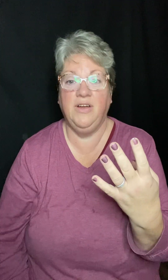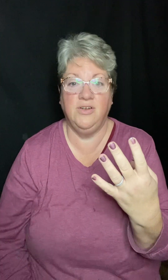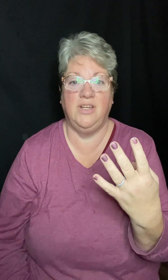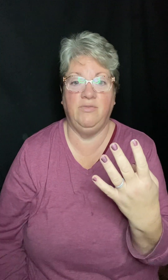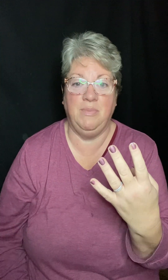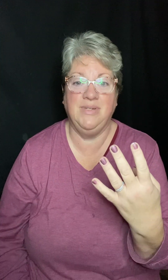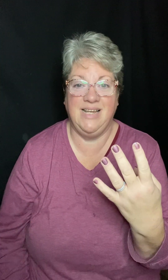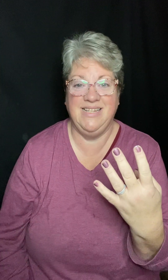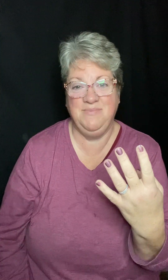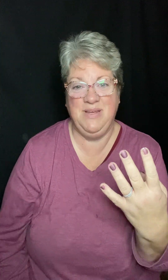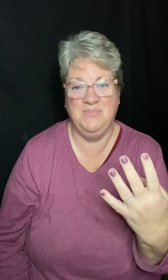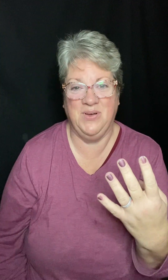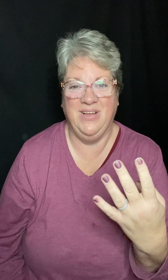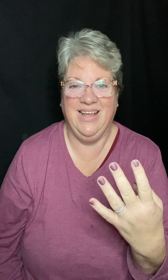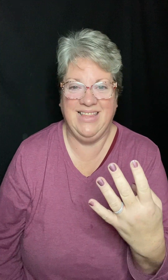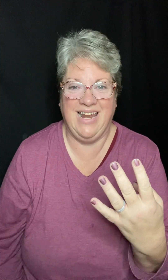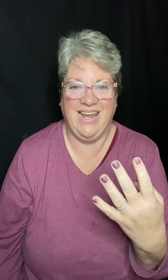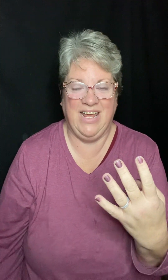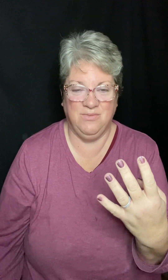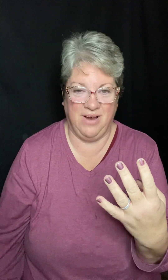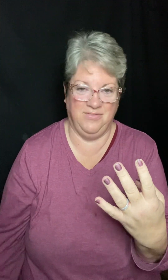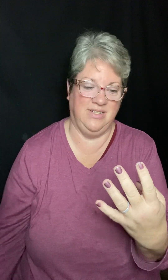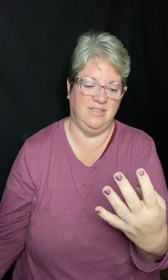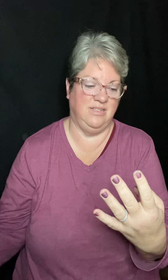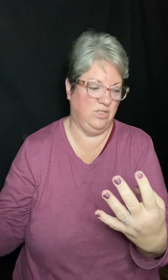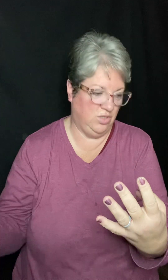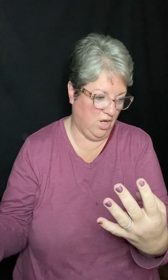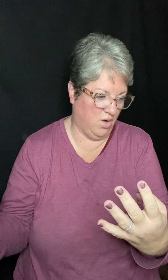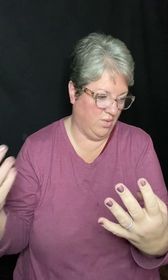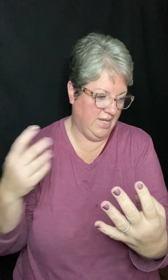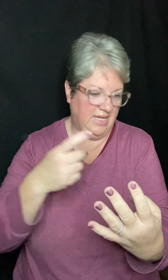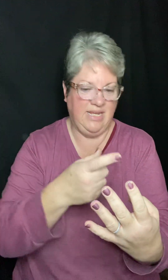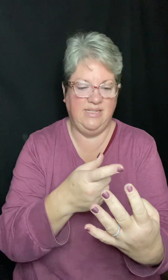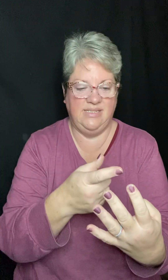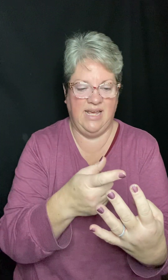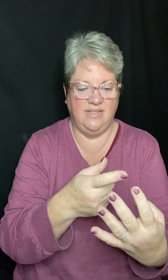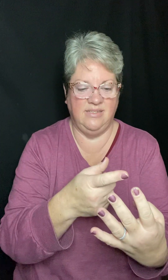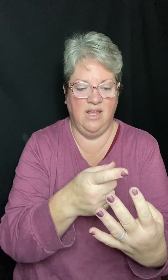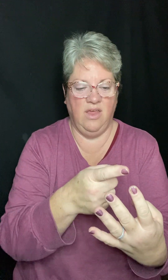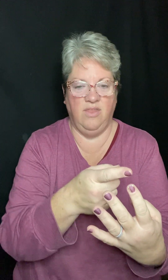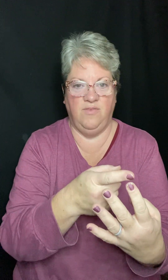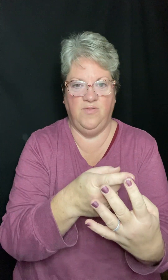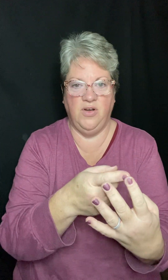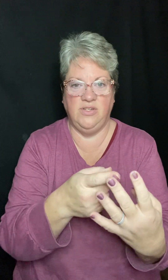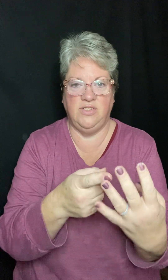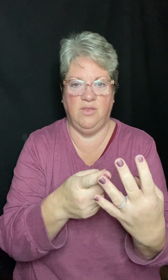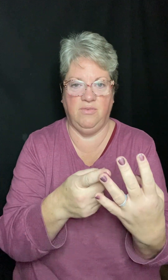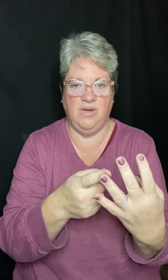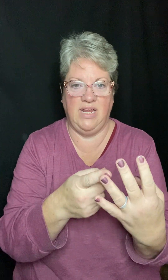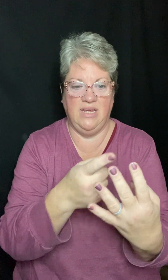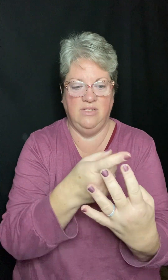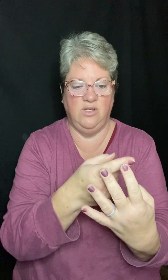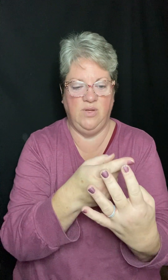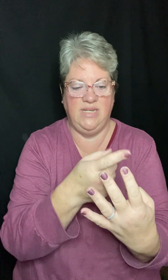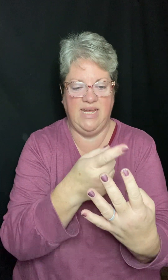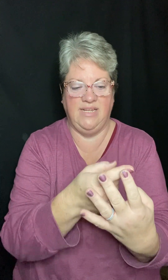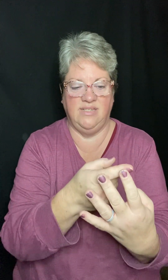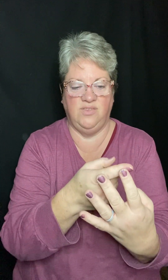that are representing people that I can reference. So he says the first 3. So he takes his